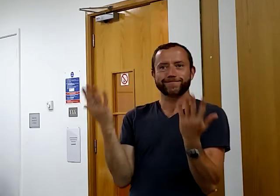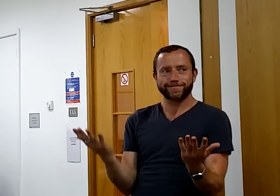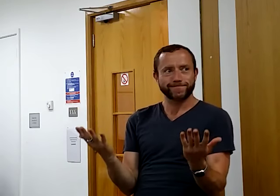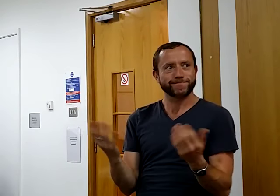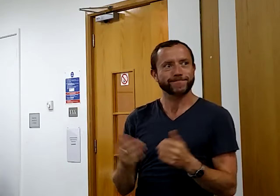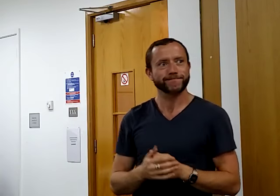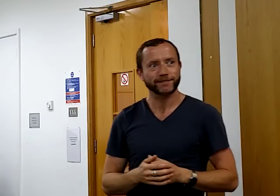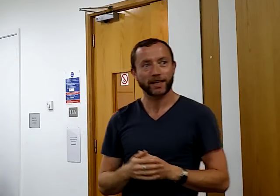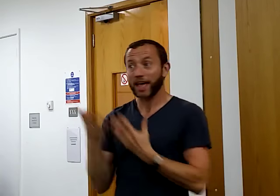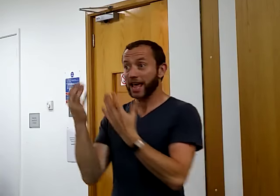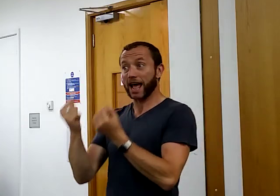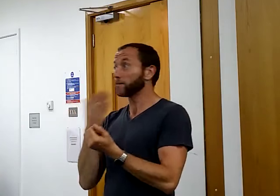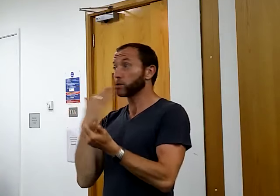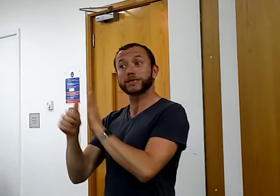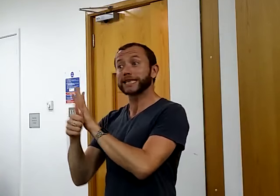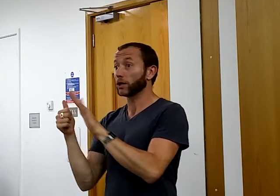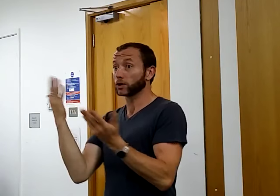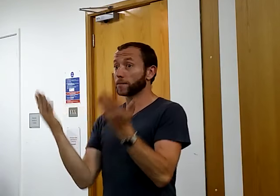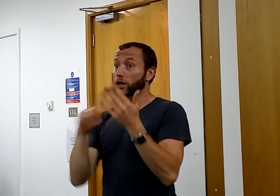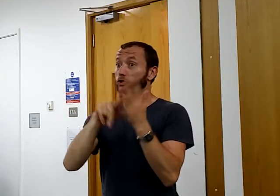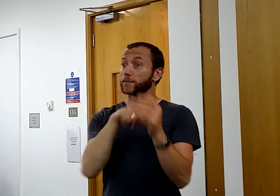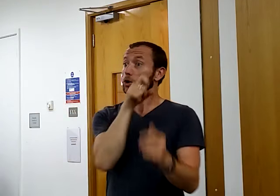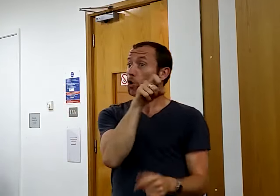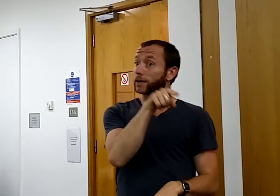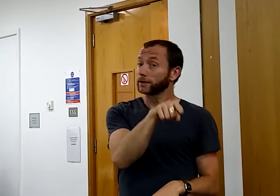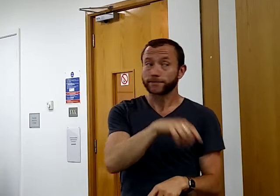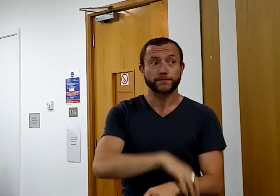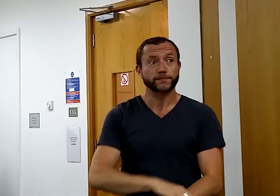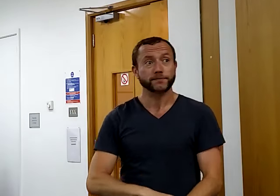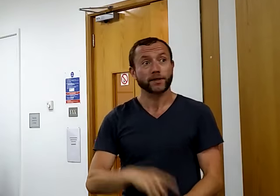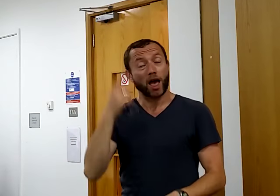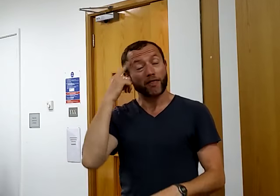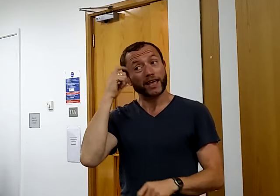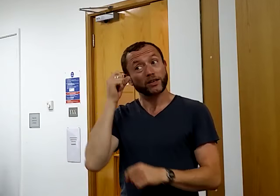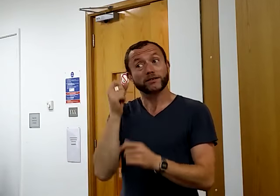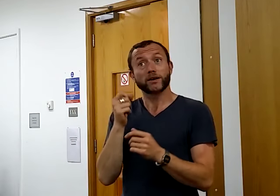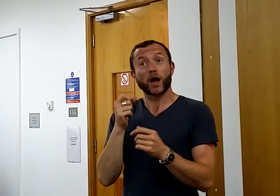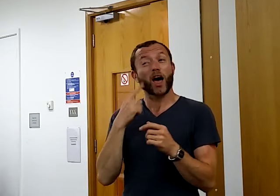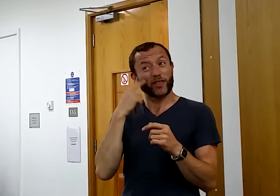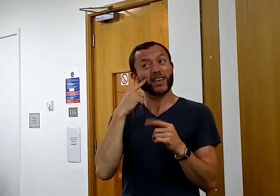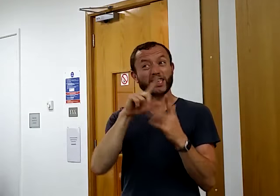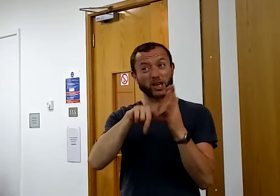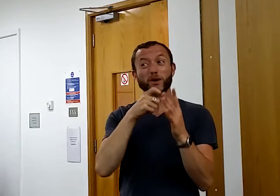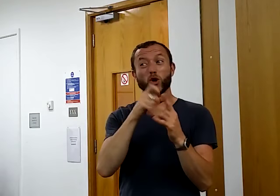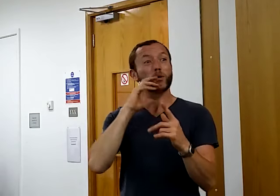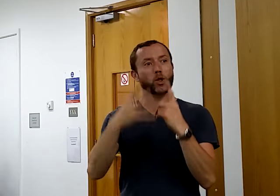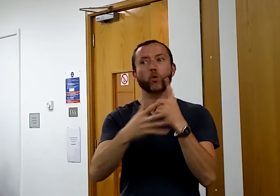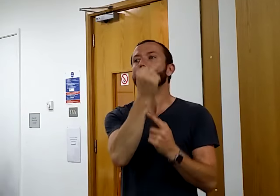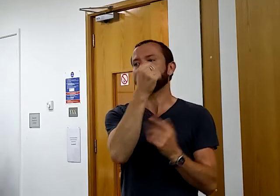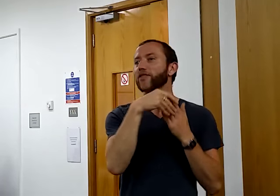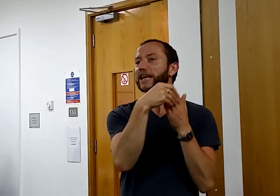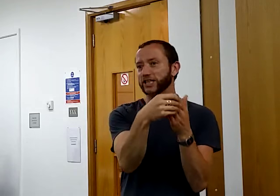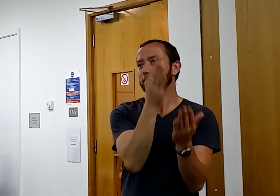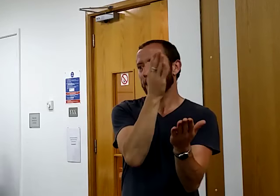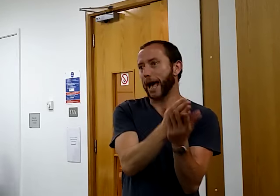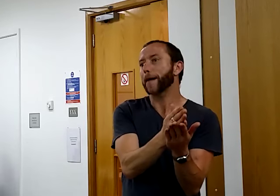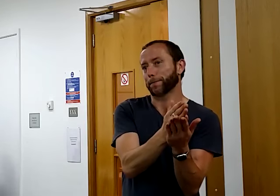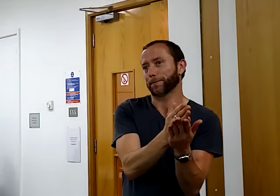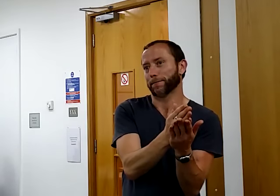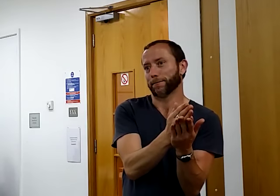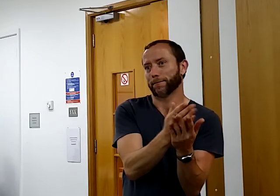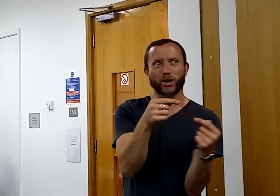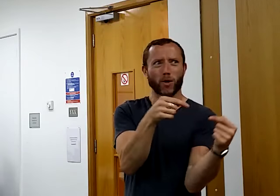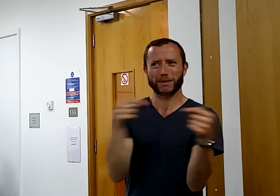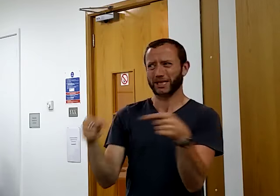that interested, to be honest. Like, so I think we've probably got a decent chance of Jeremy winning the leadership contest